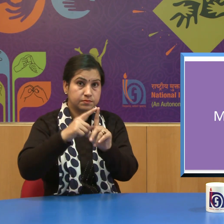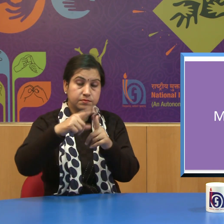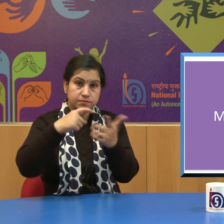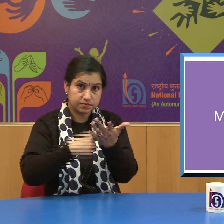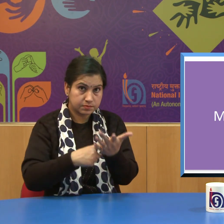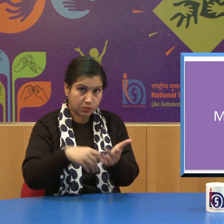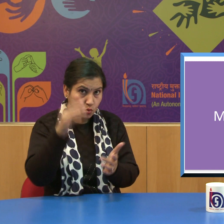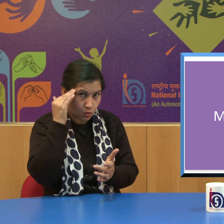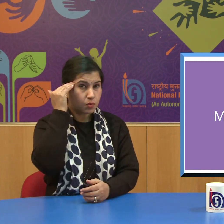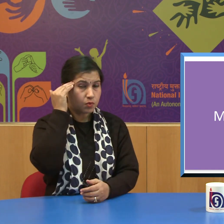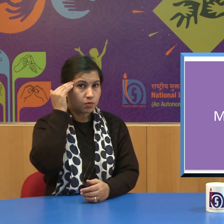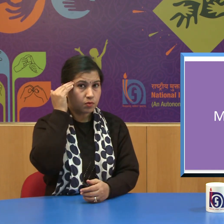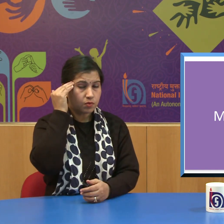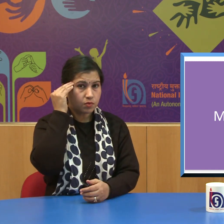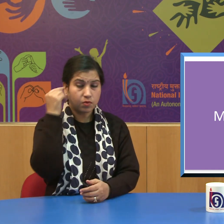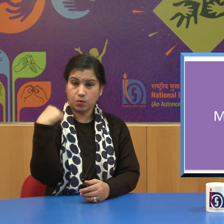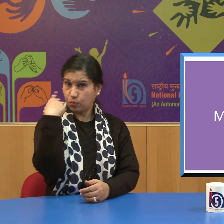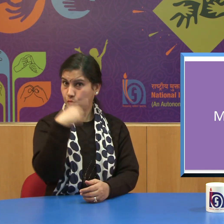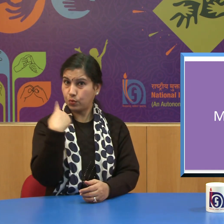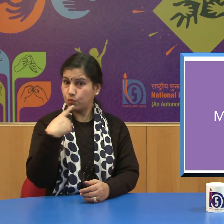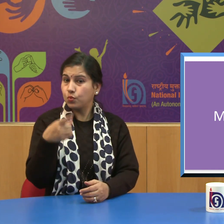Do you know who they were?